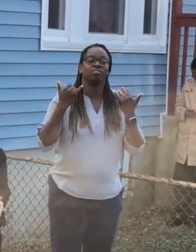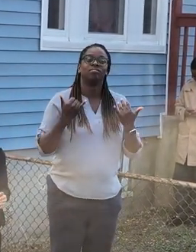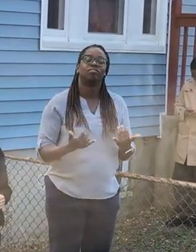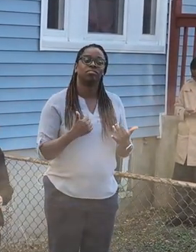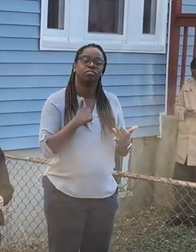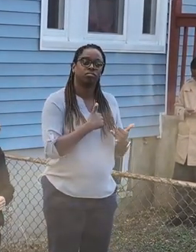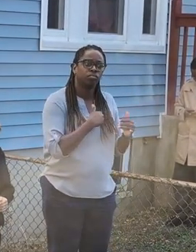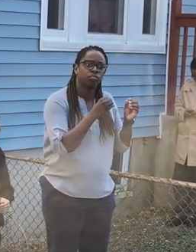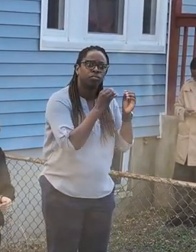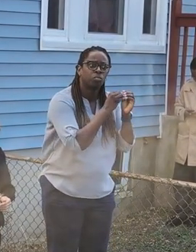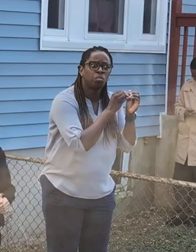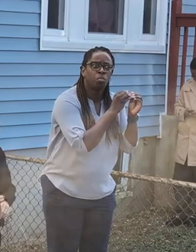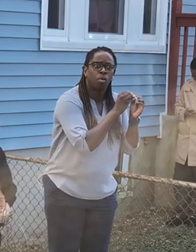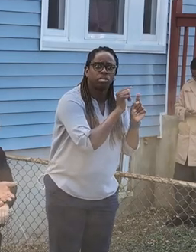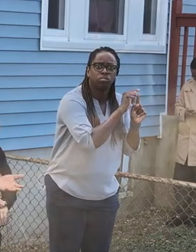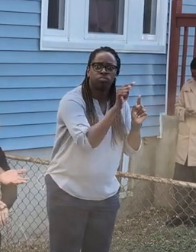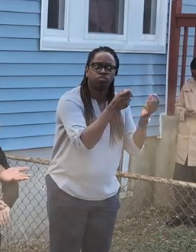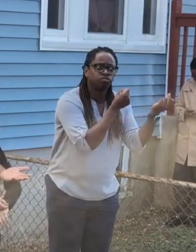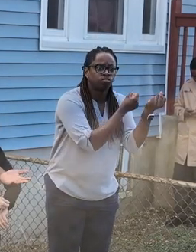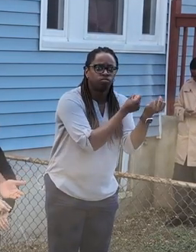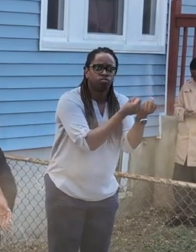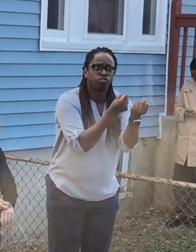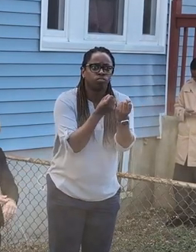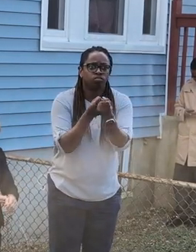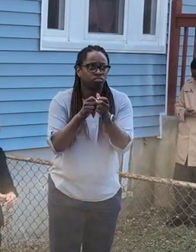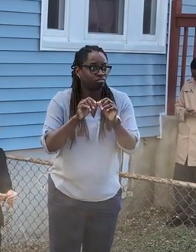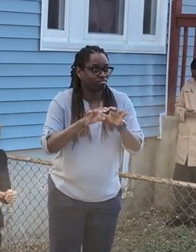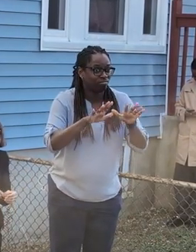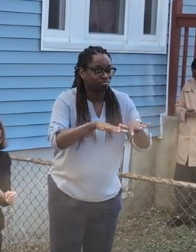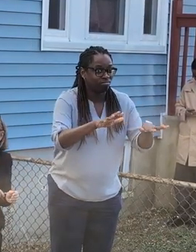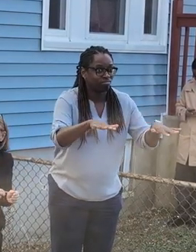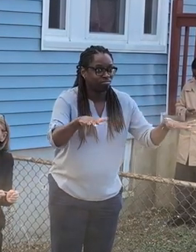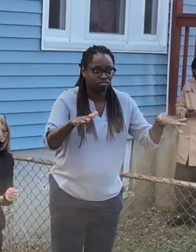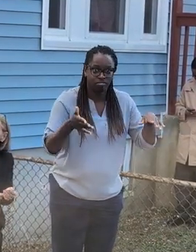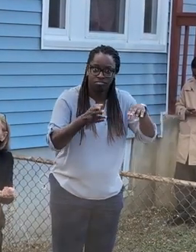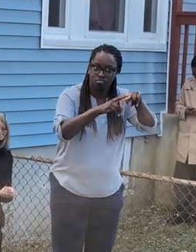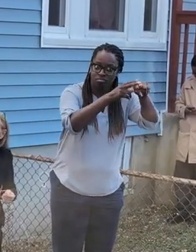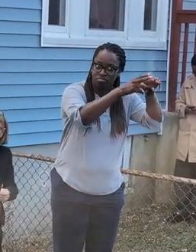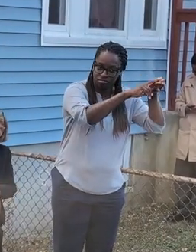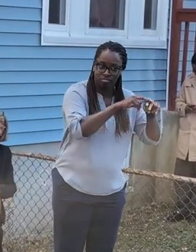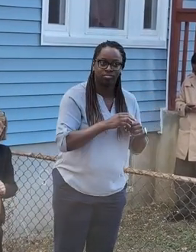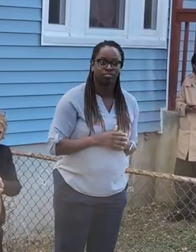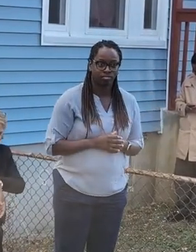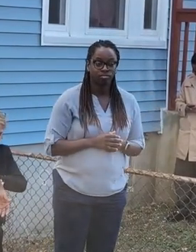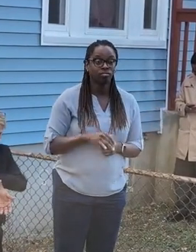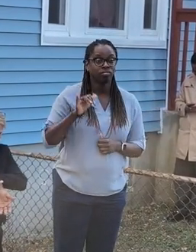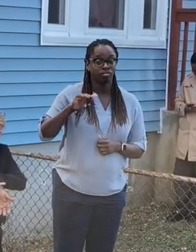further, supporting affordable housing. The AOP